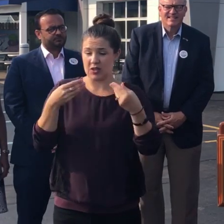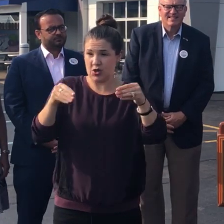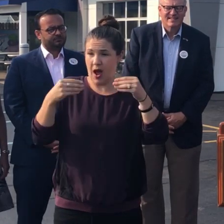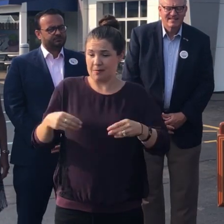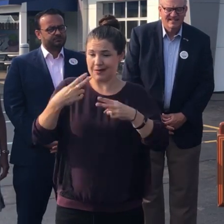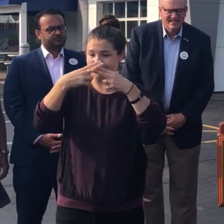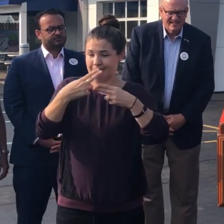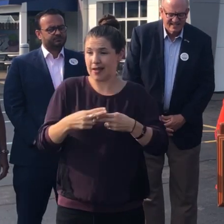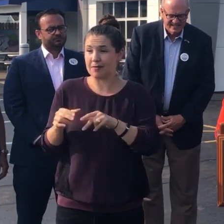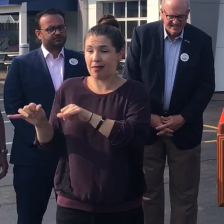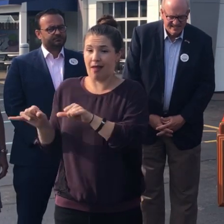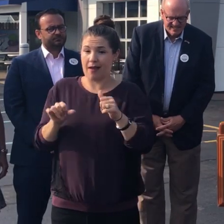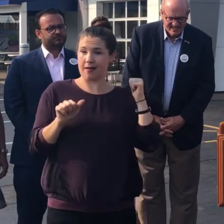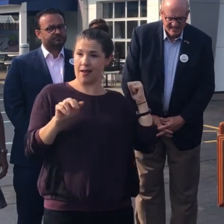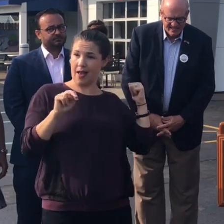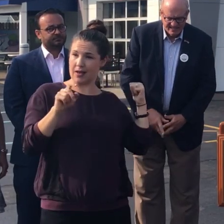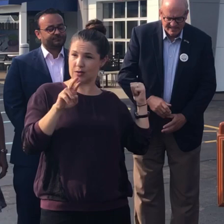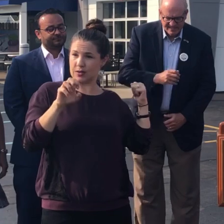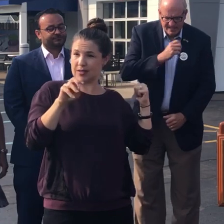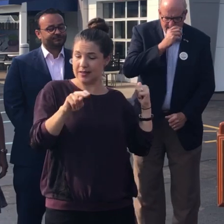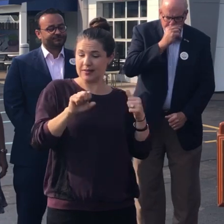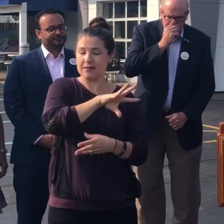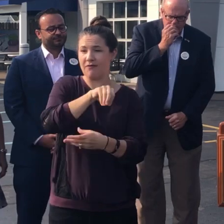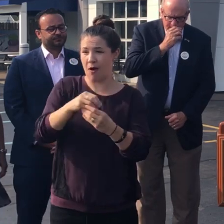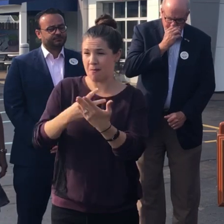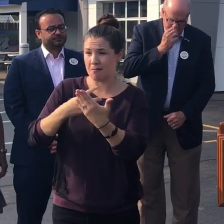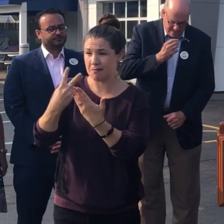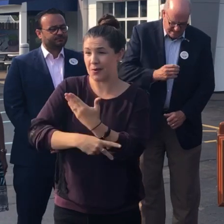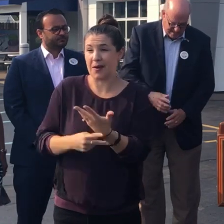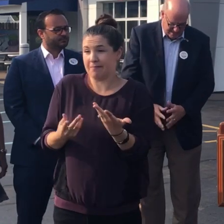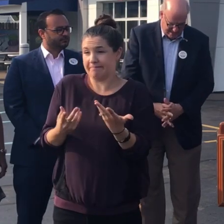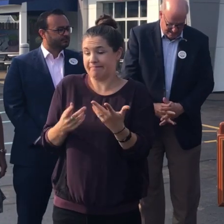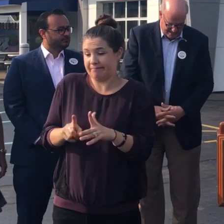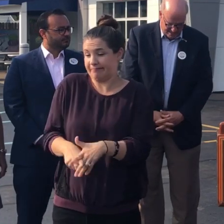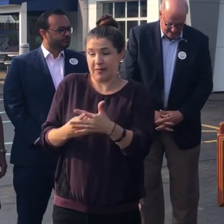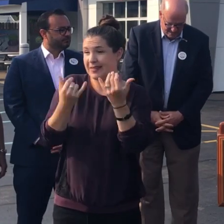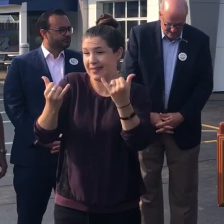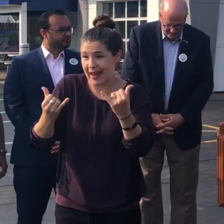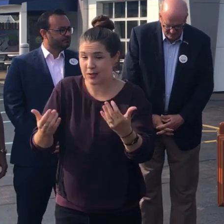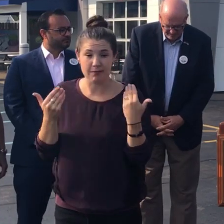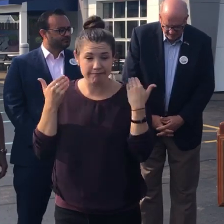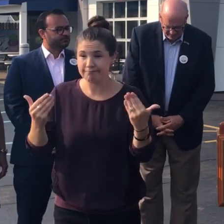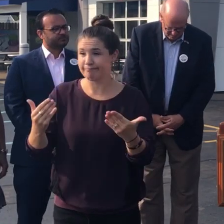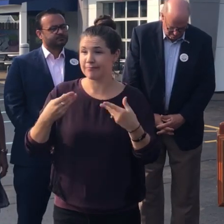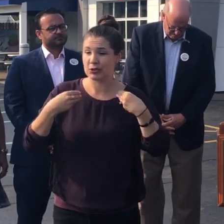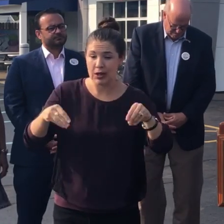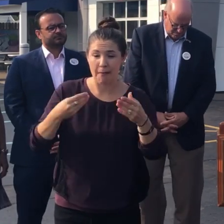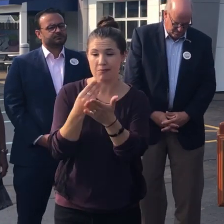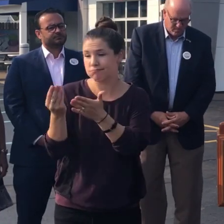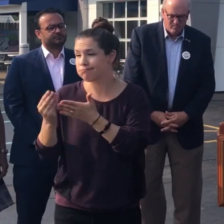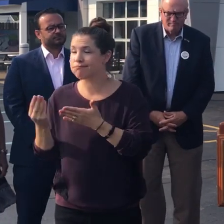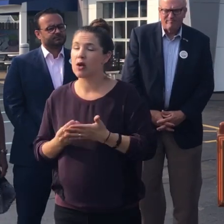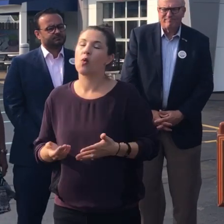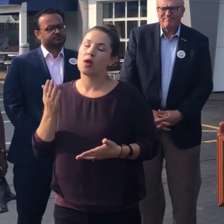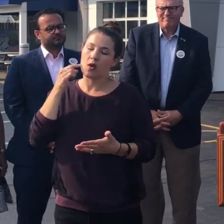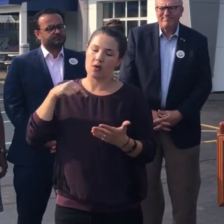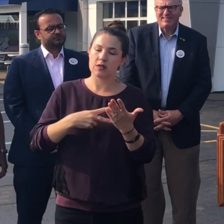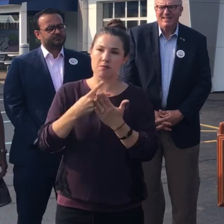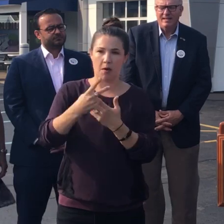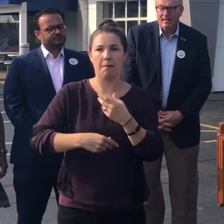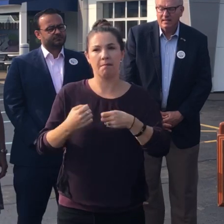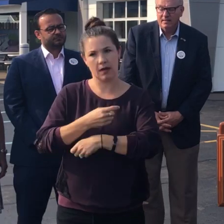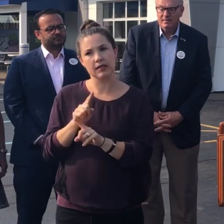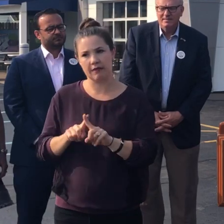like Anderson's right here in the program as of today. And we know this program has made a difference.